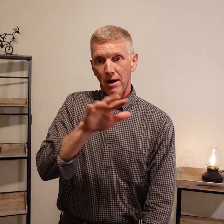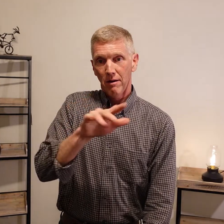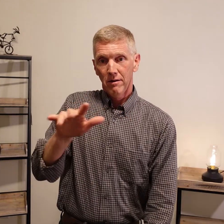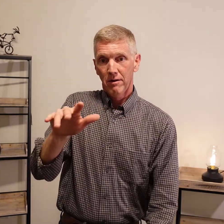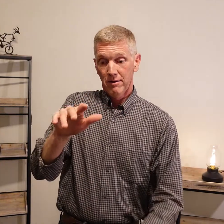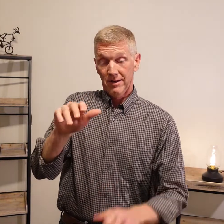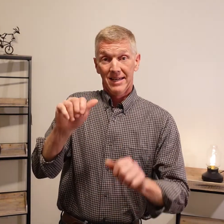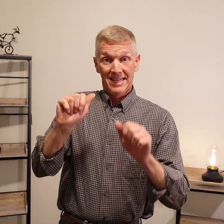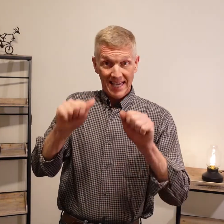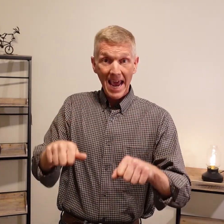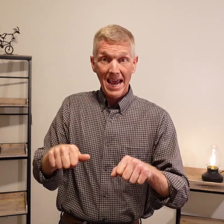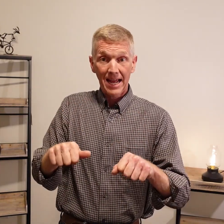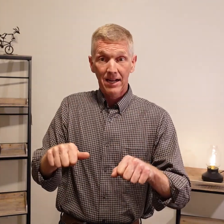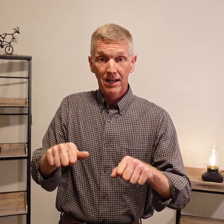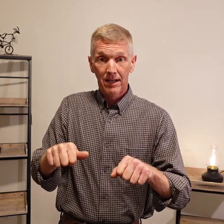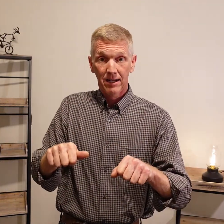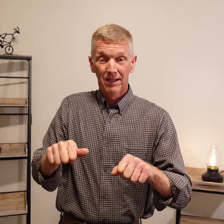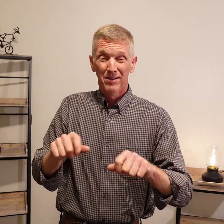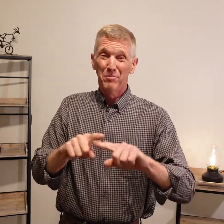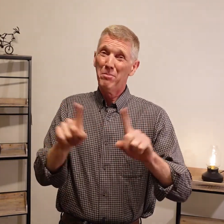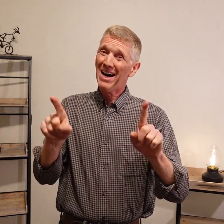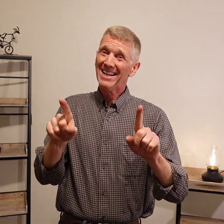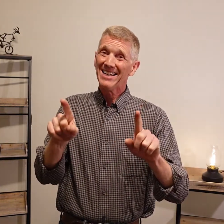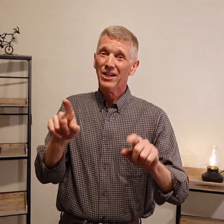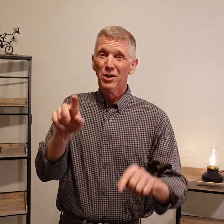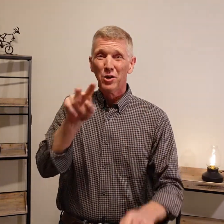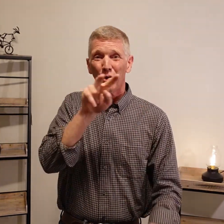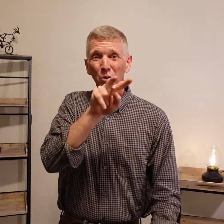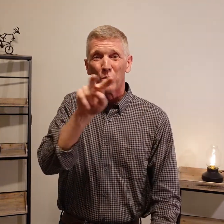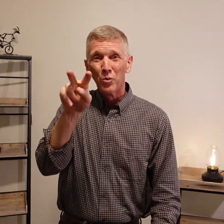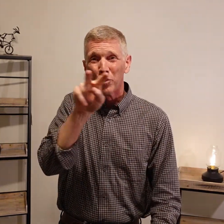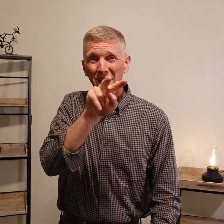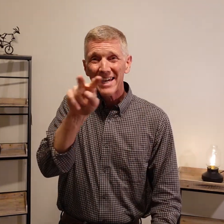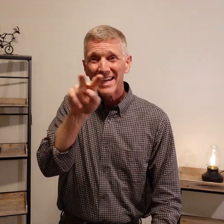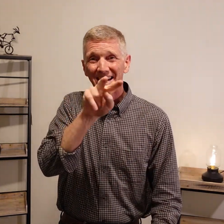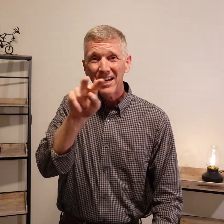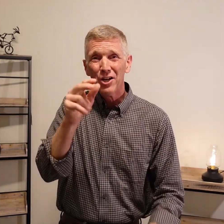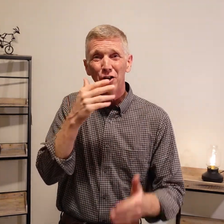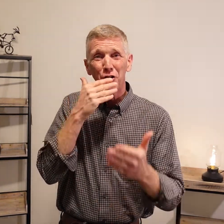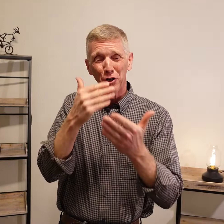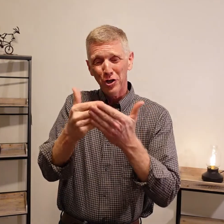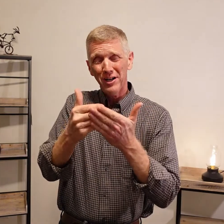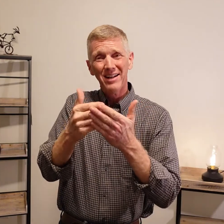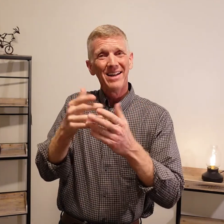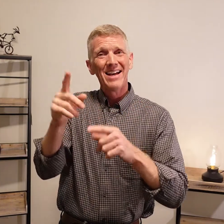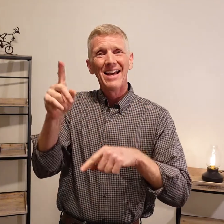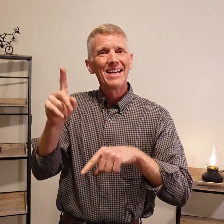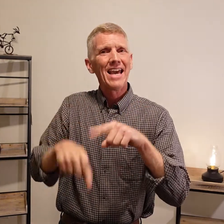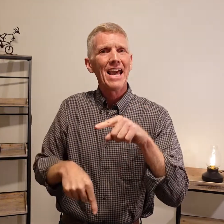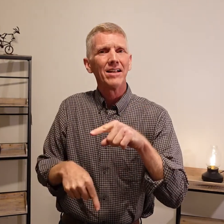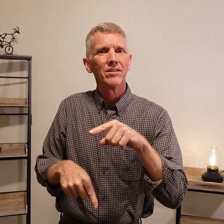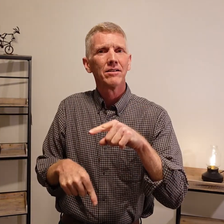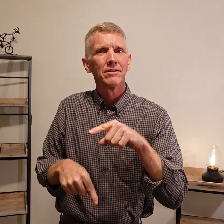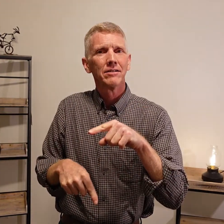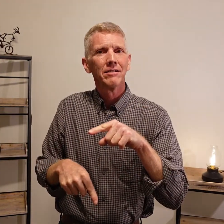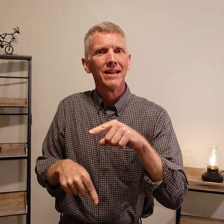spell can, but read good can't. That was a